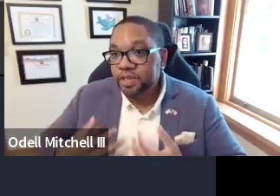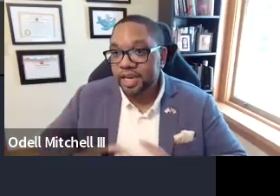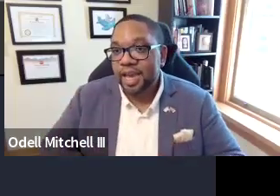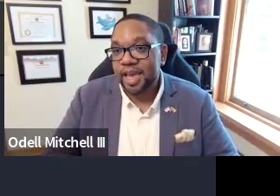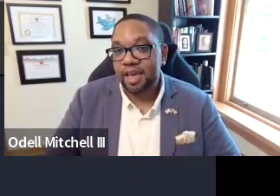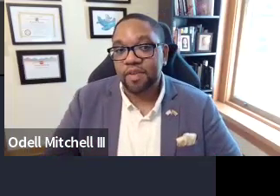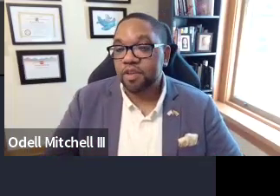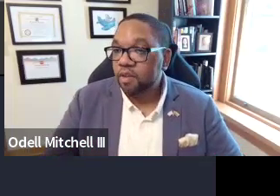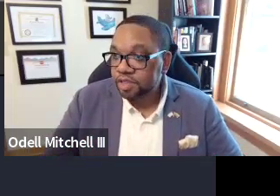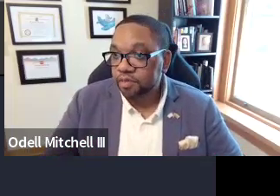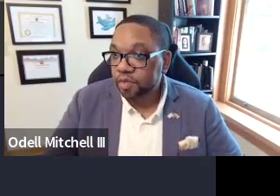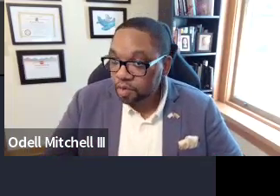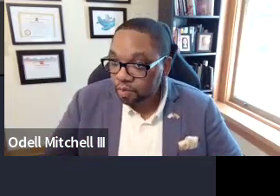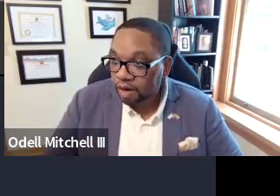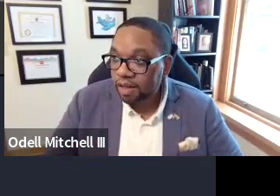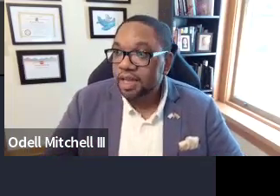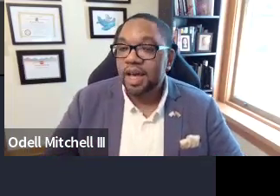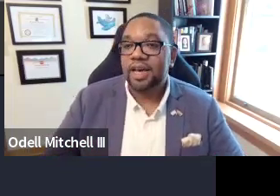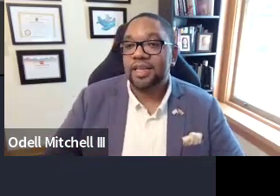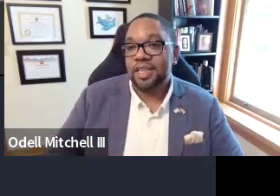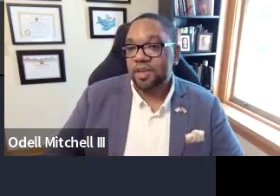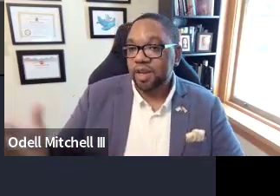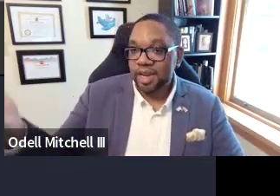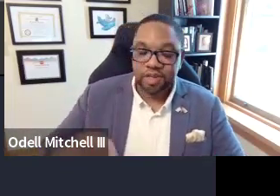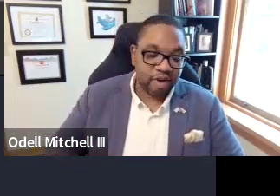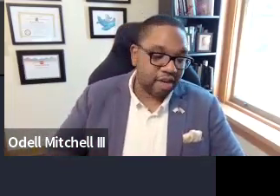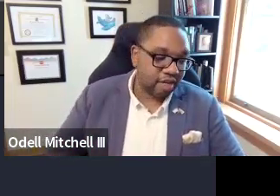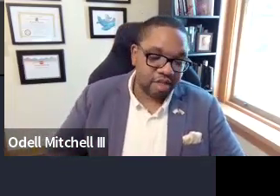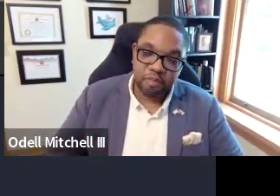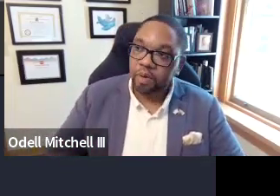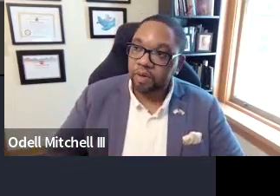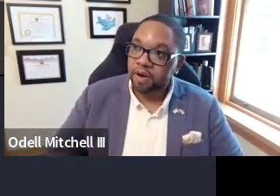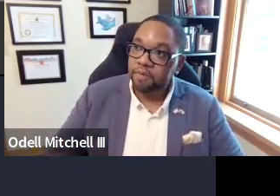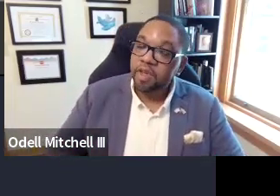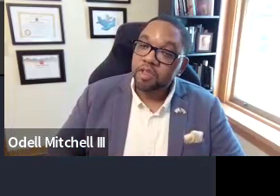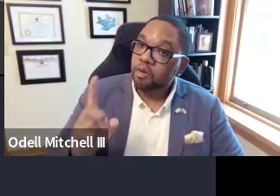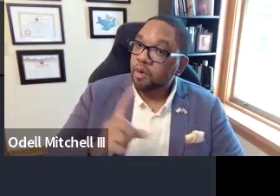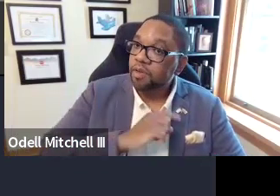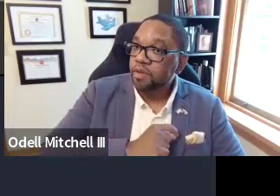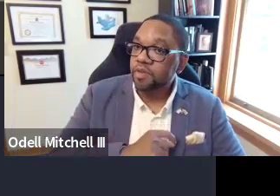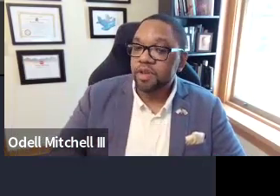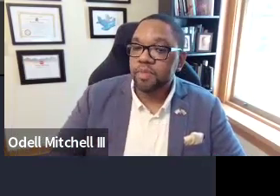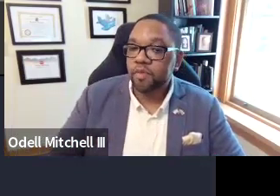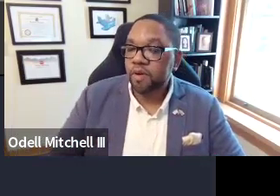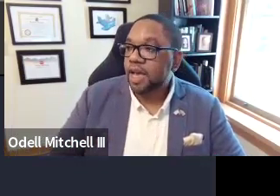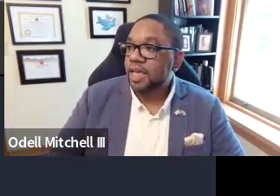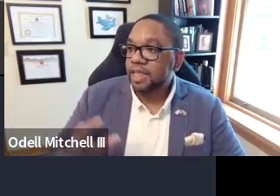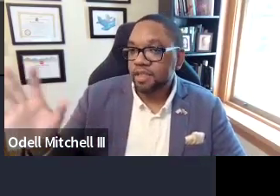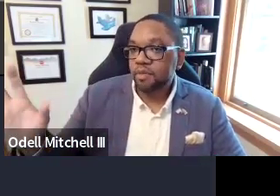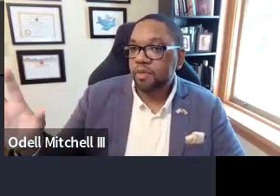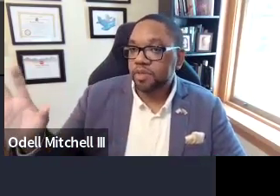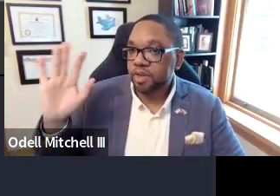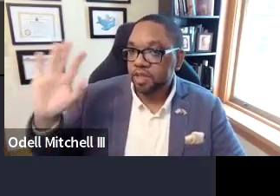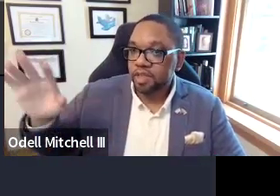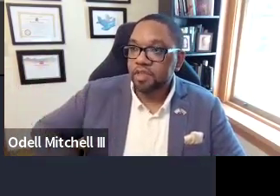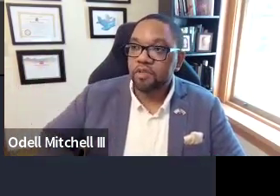the first thing I have is a question for you all that you can enter in into this poll here. So whether you've used it before or not, this